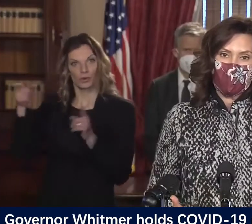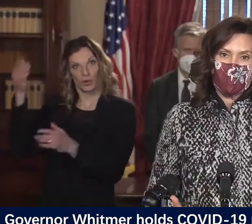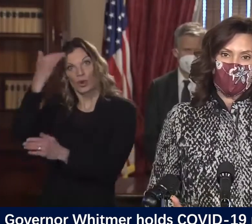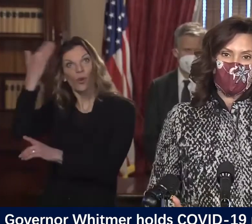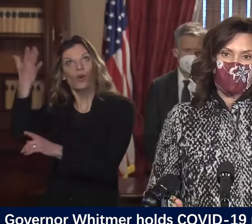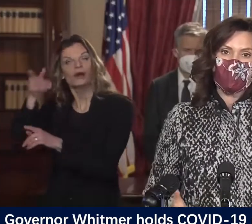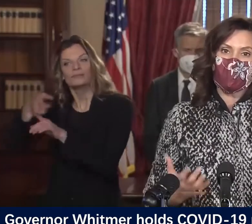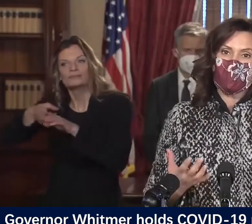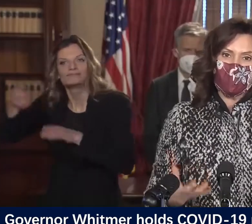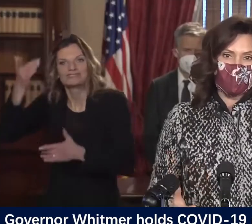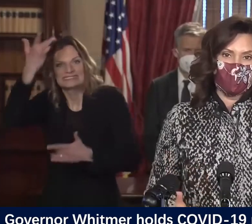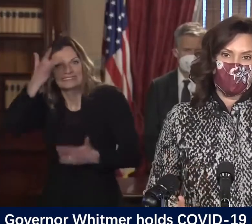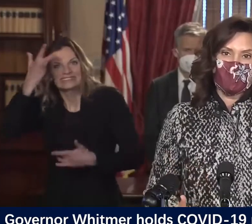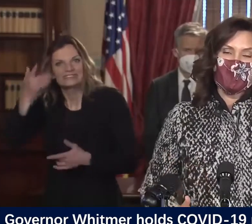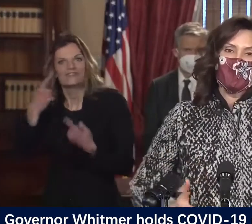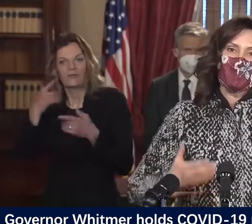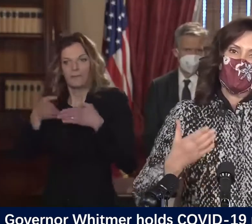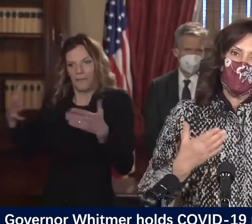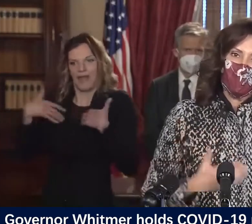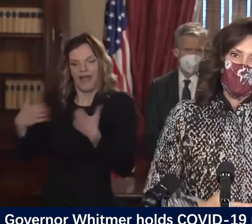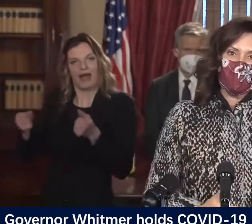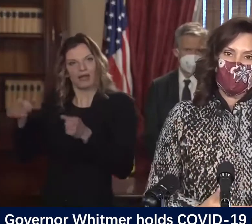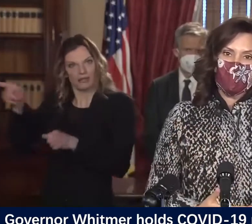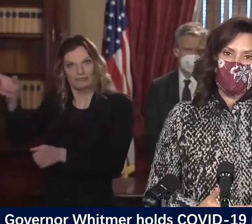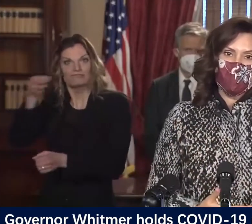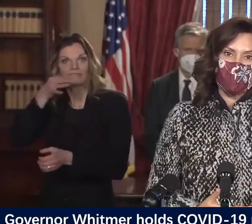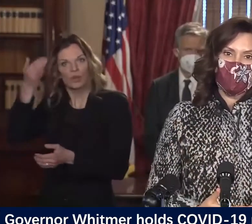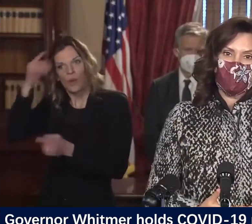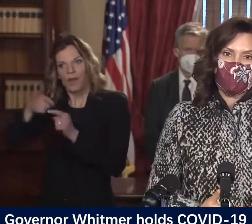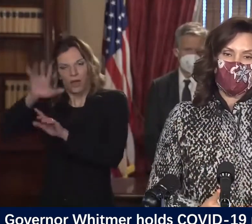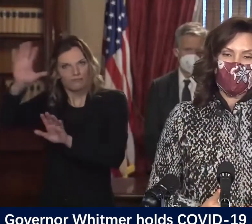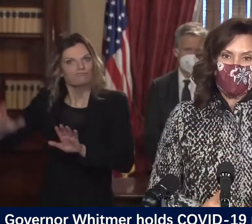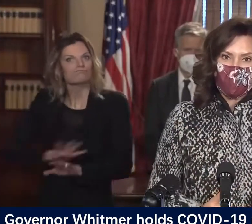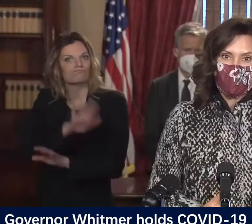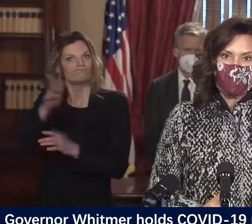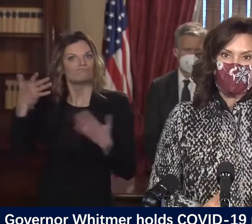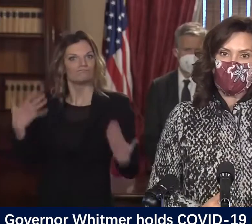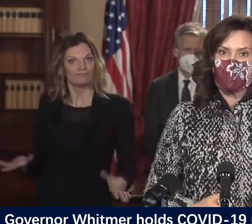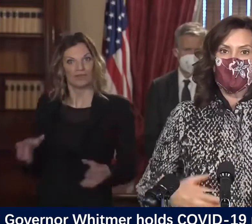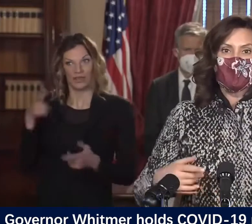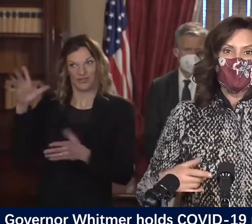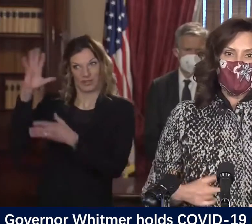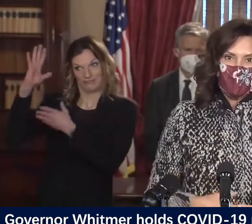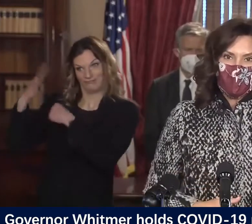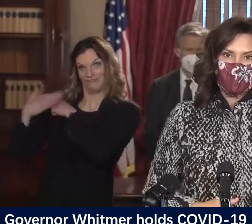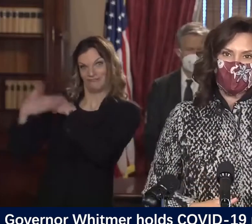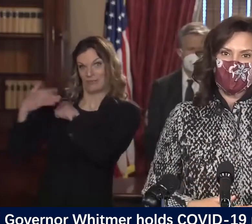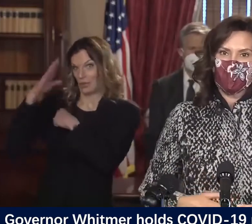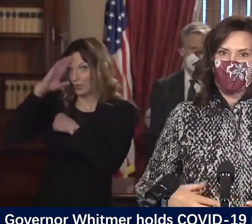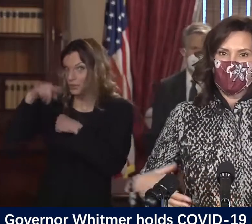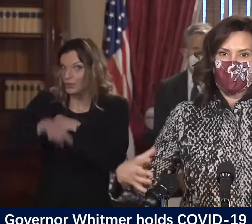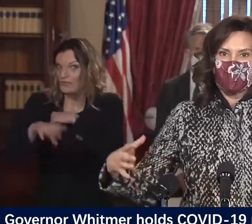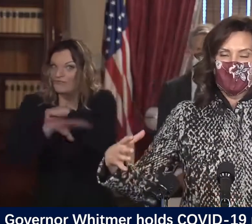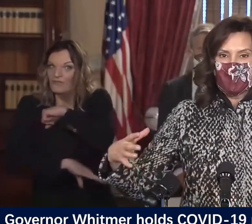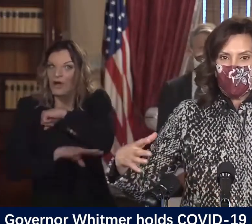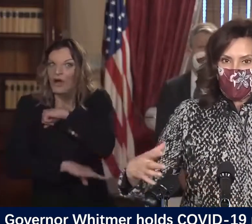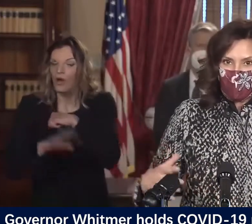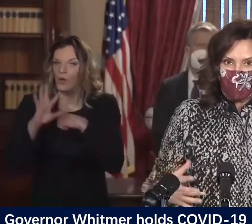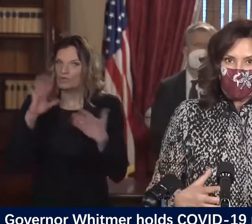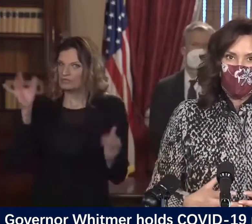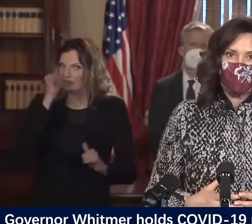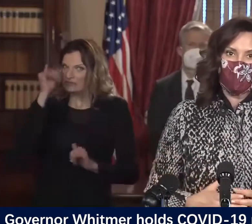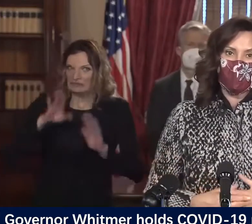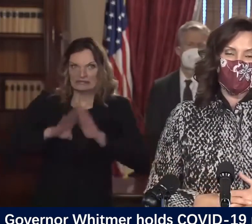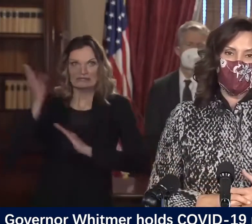and epidemiology has been telling us this fall is going to be hard because it's the convergence of flu season and